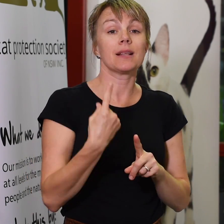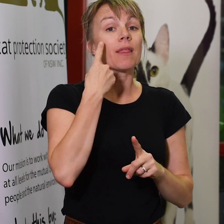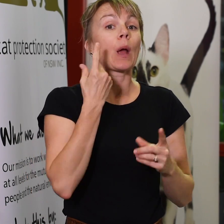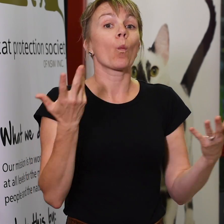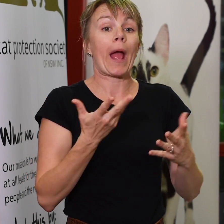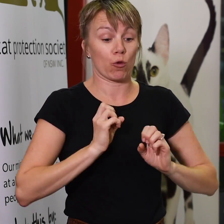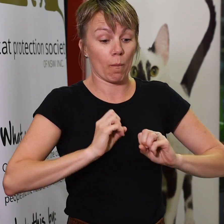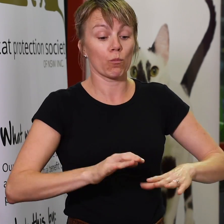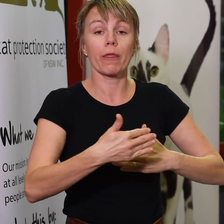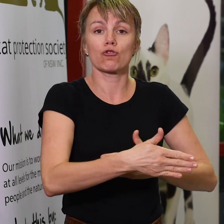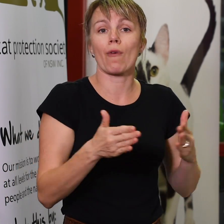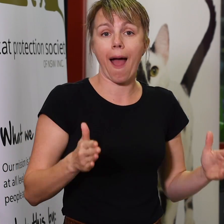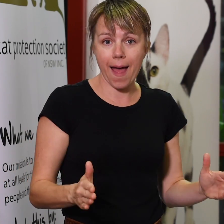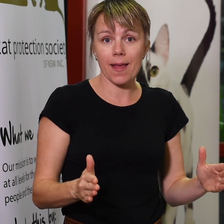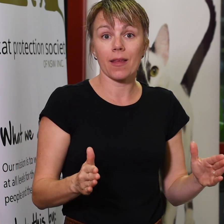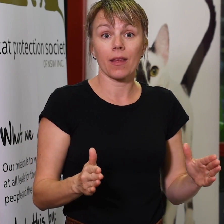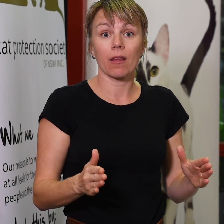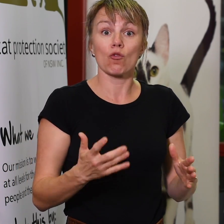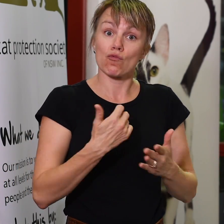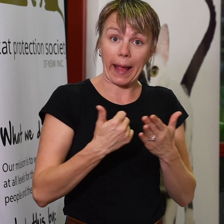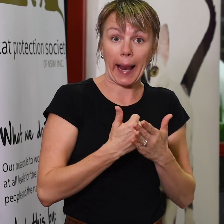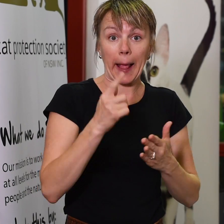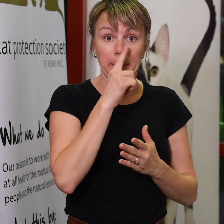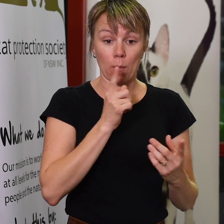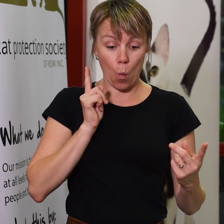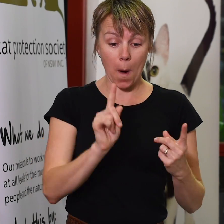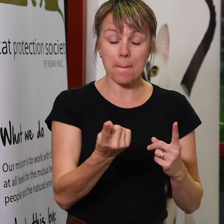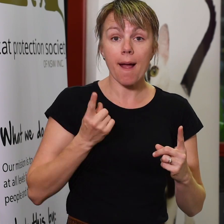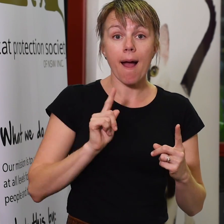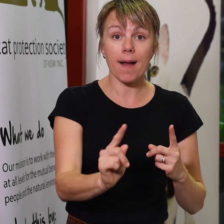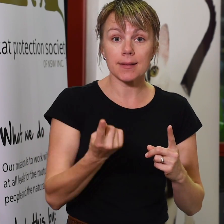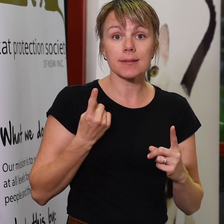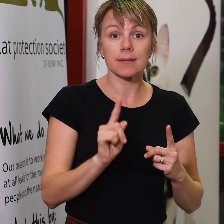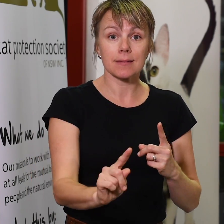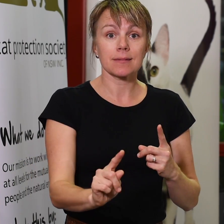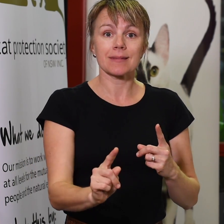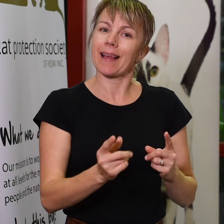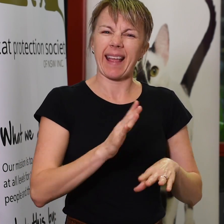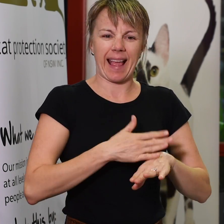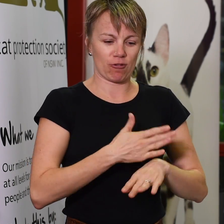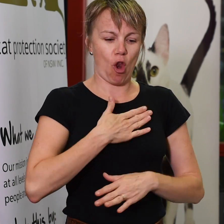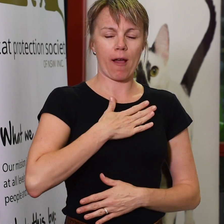placed. Is it in an area that people are walking past all the time? They want to be private when they go to